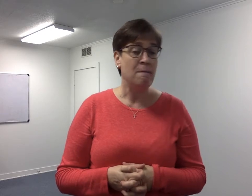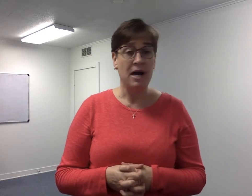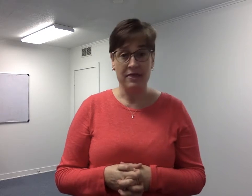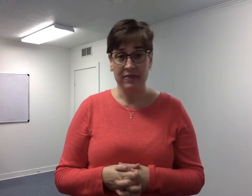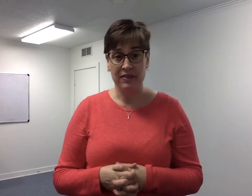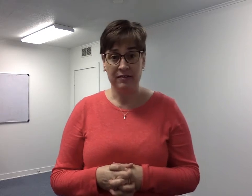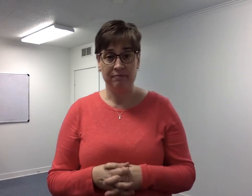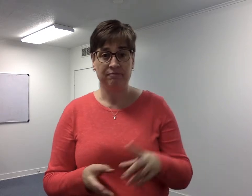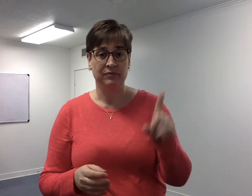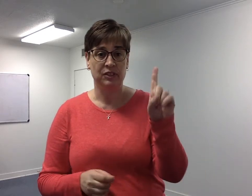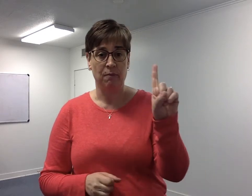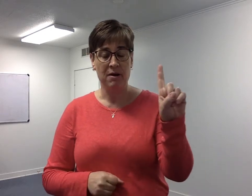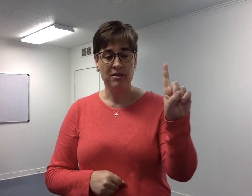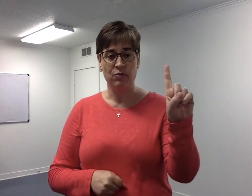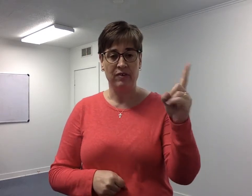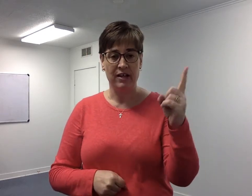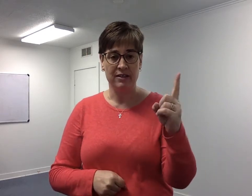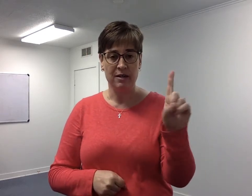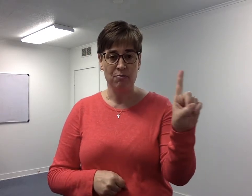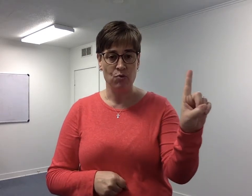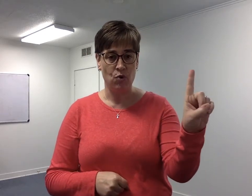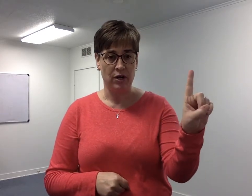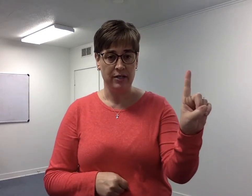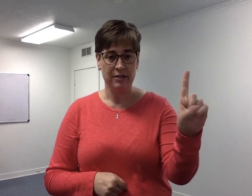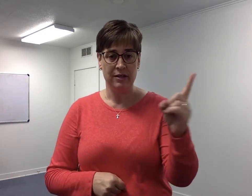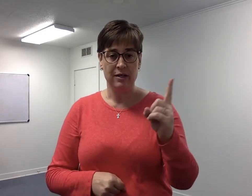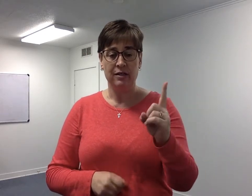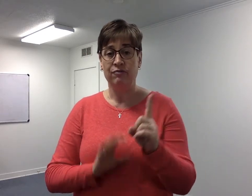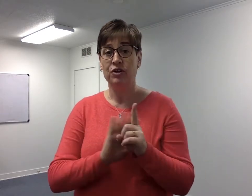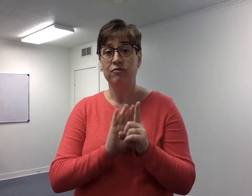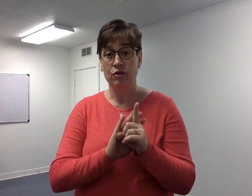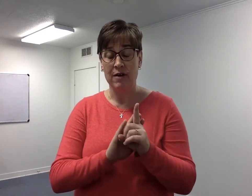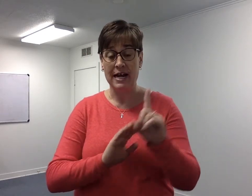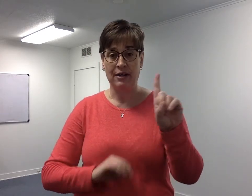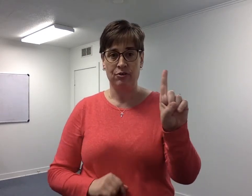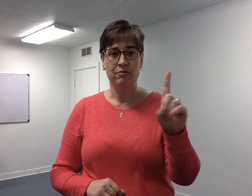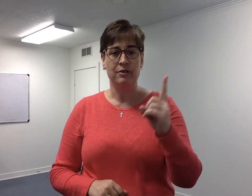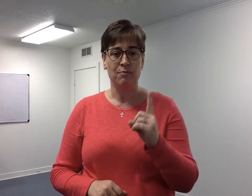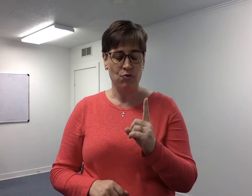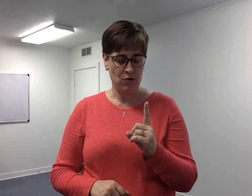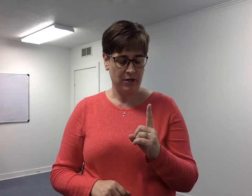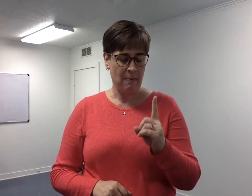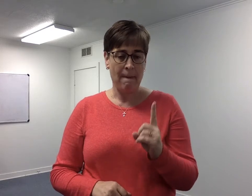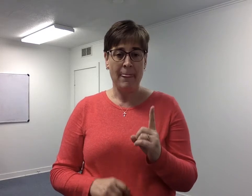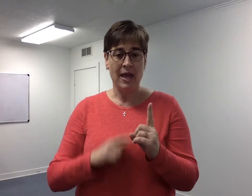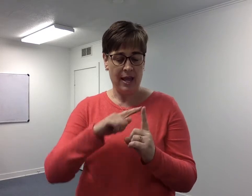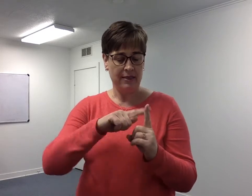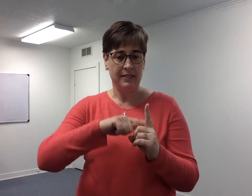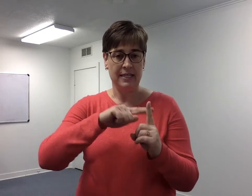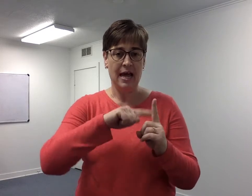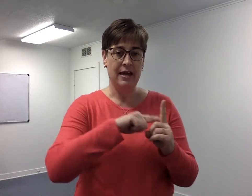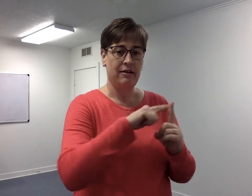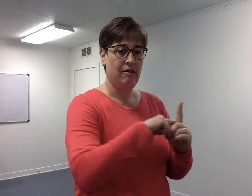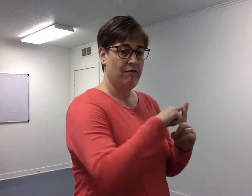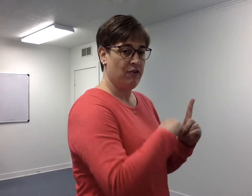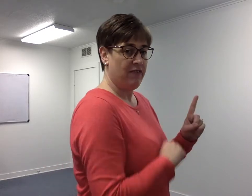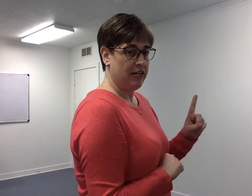month. So month, we've got the number 1 for a right-hander, number 1, and the side of your